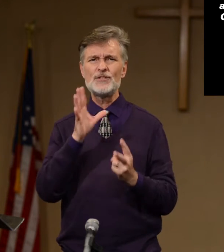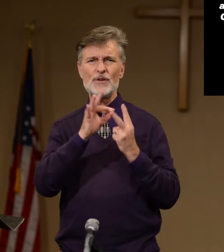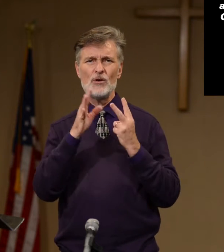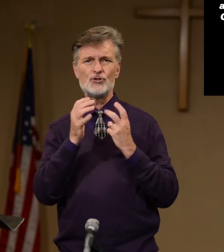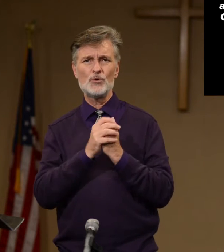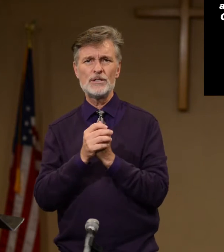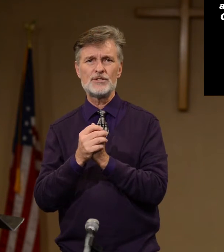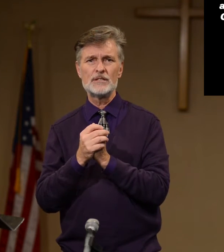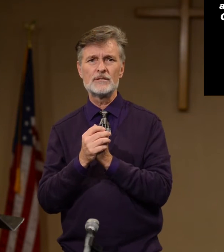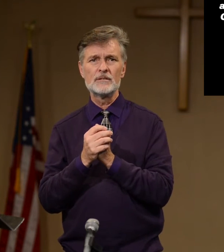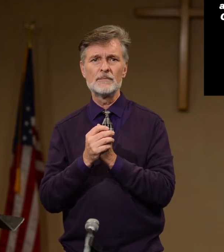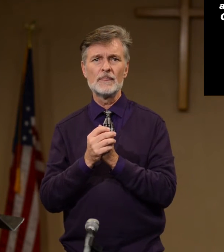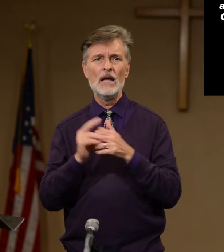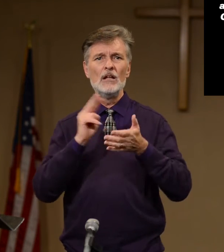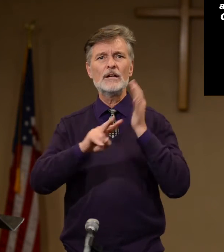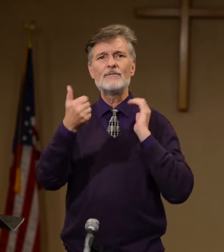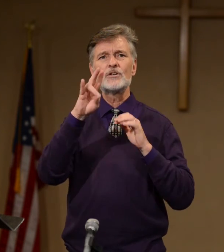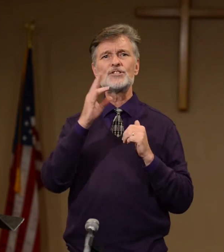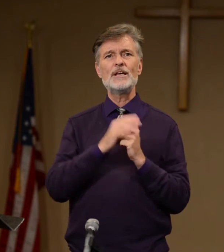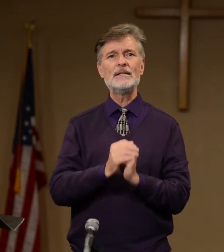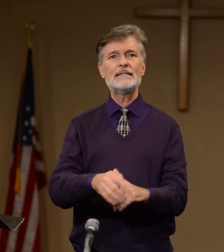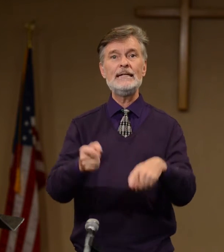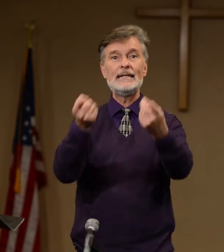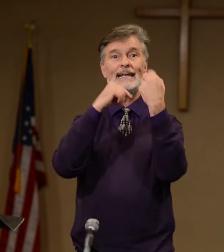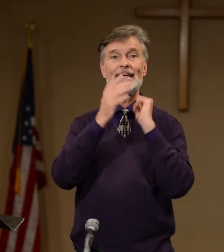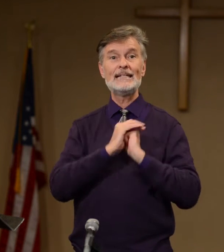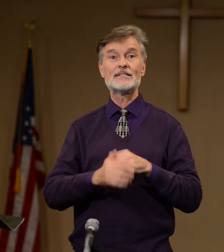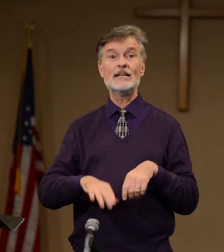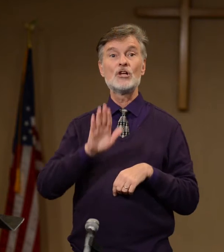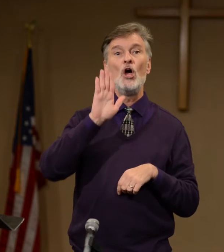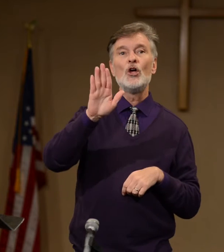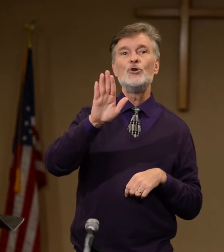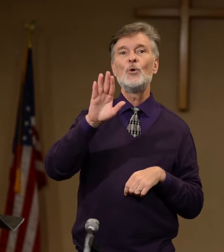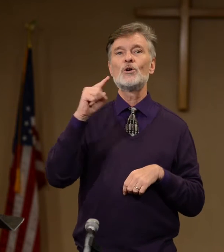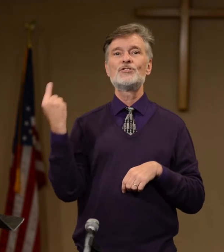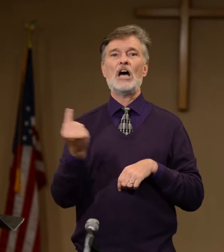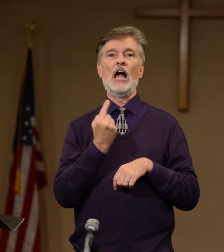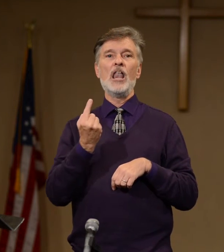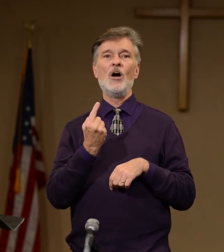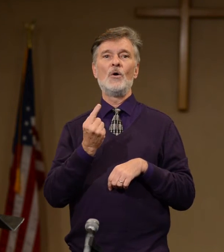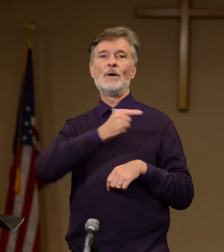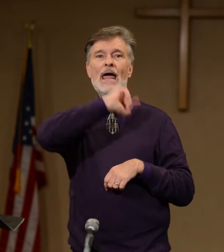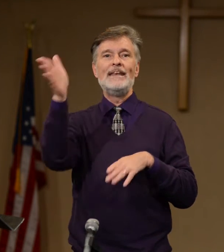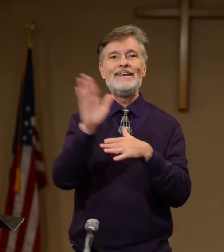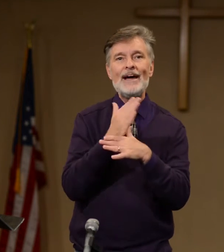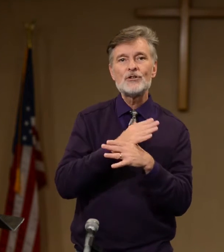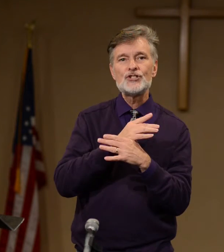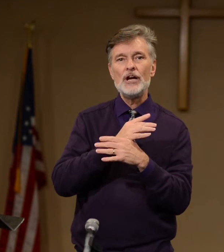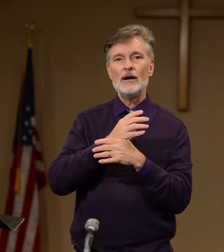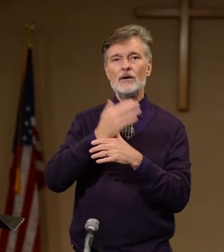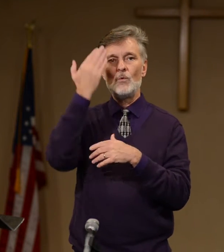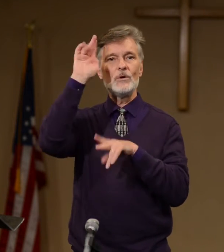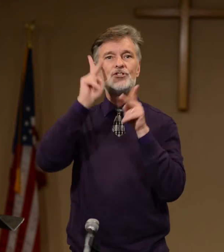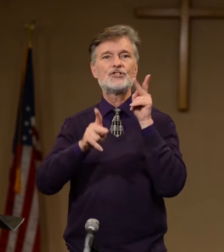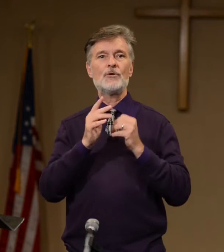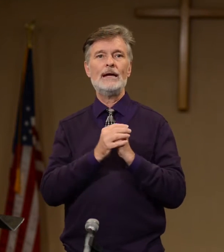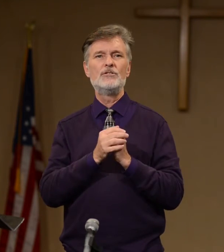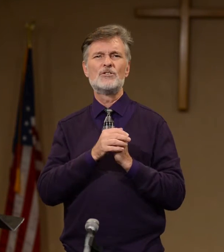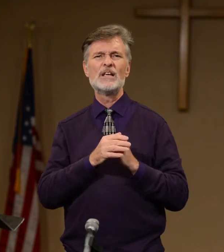for those choices. Look at verse 17, and again it says, yours alone, never shared with strangers.